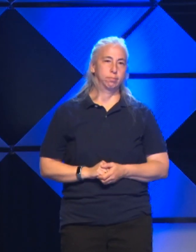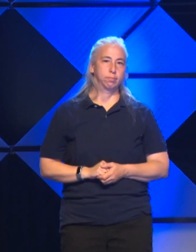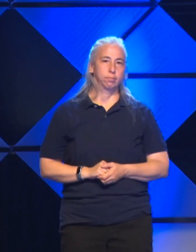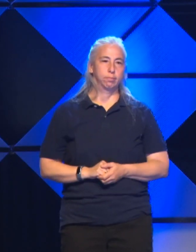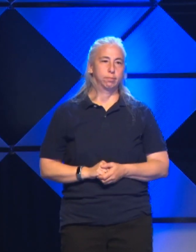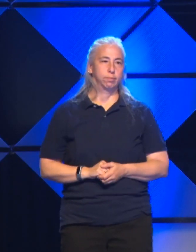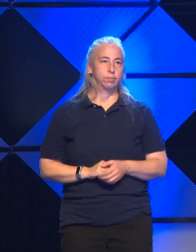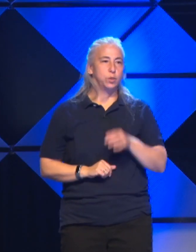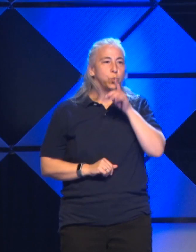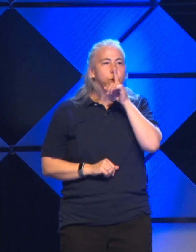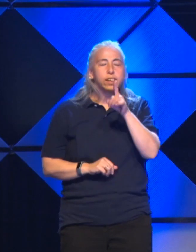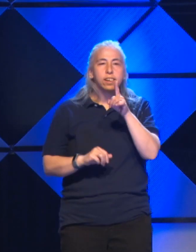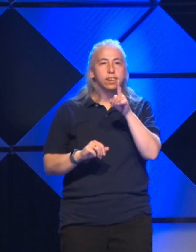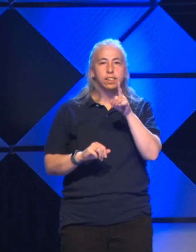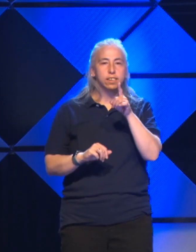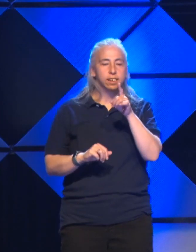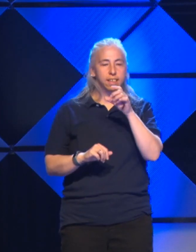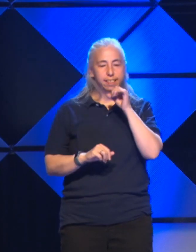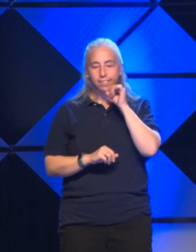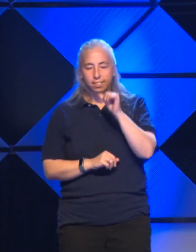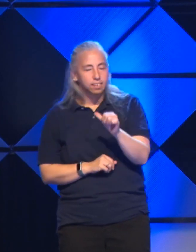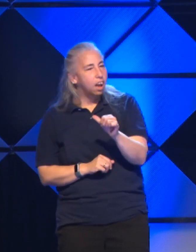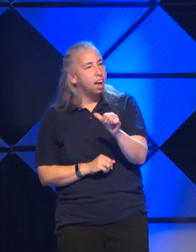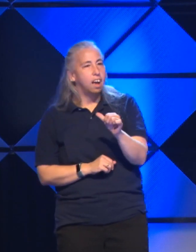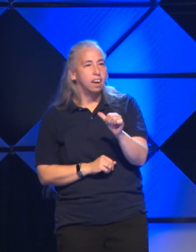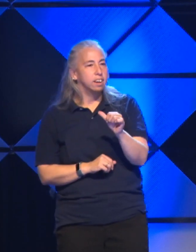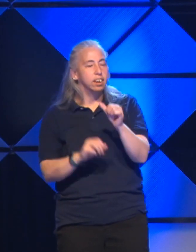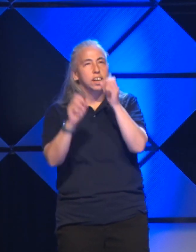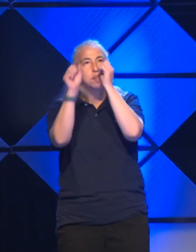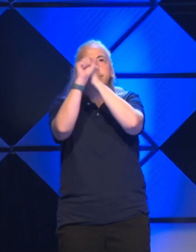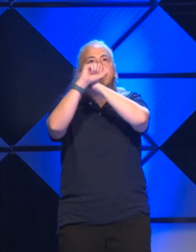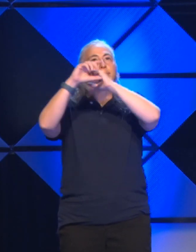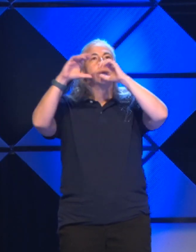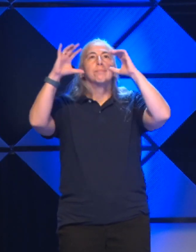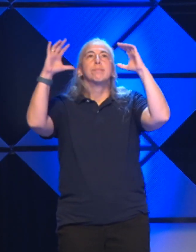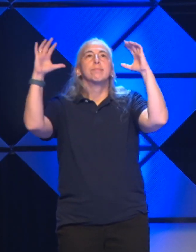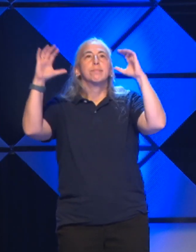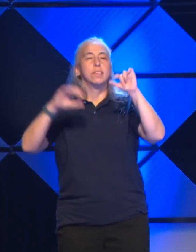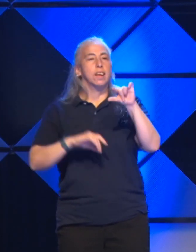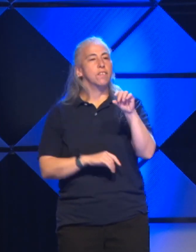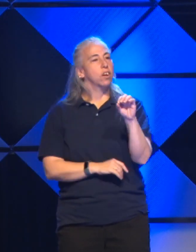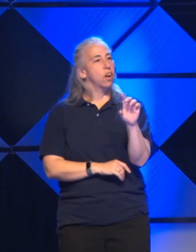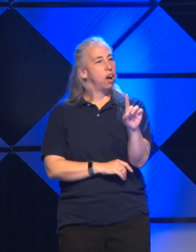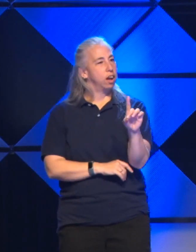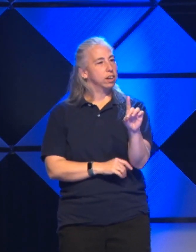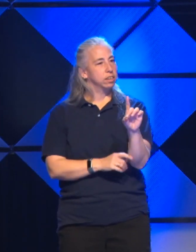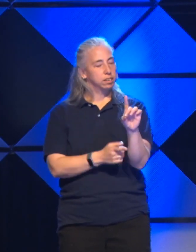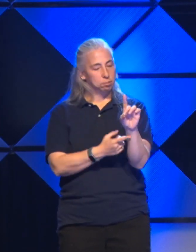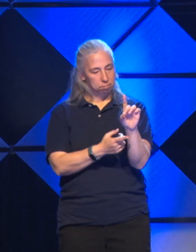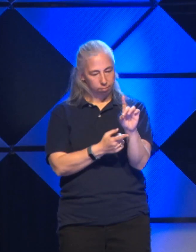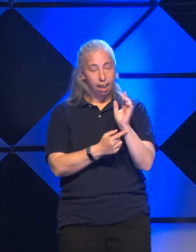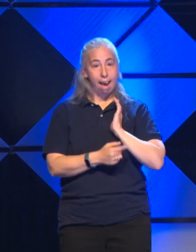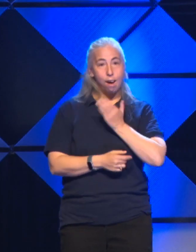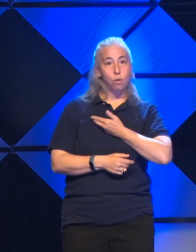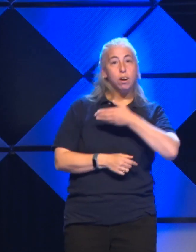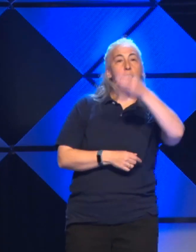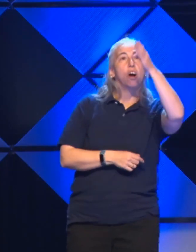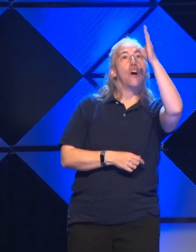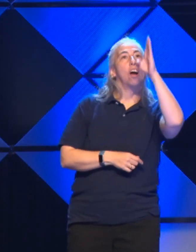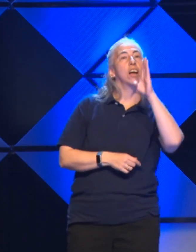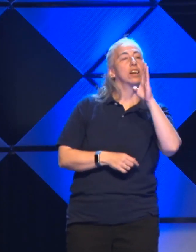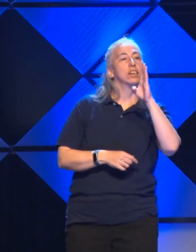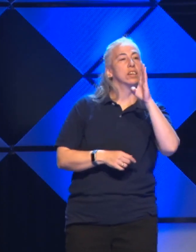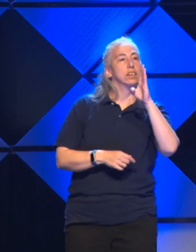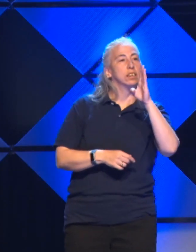That's not the image that we have of God. He's a God of love. He's a God